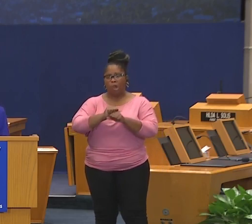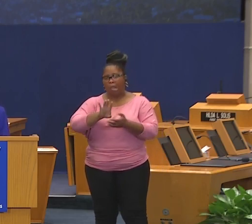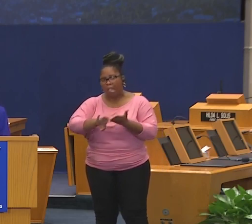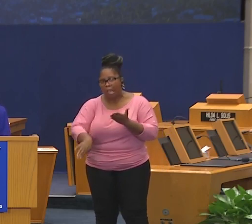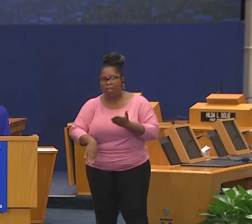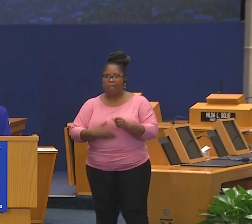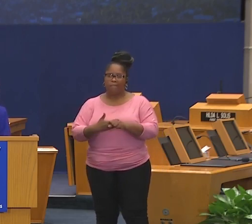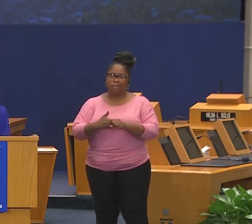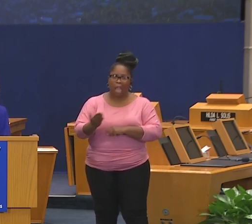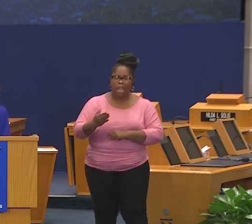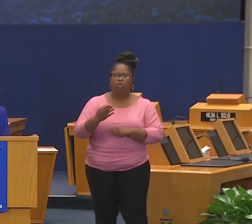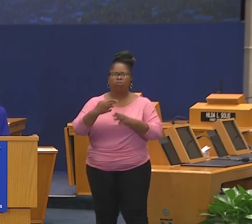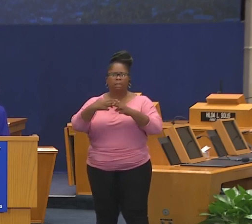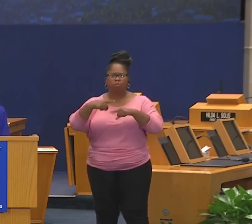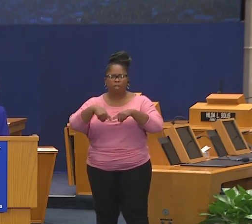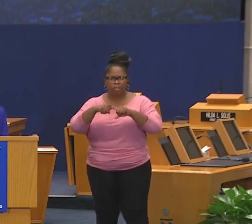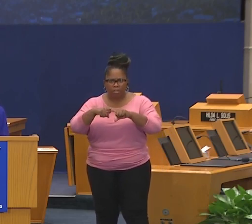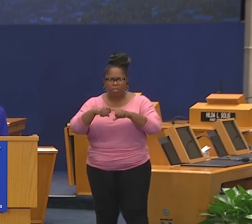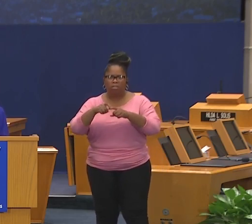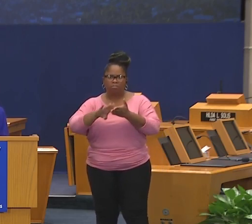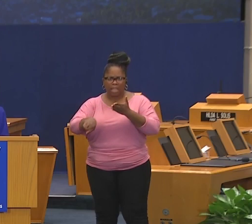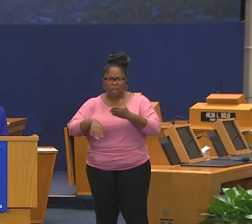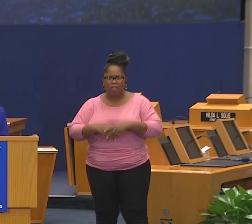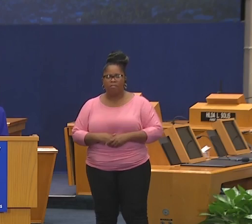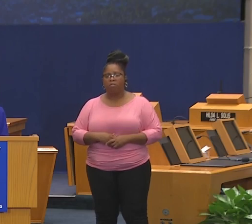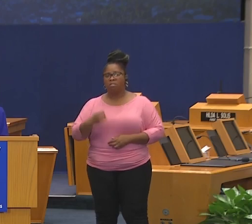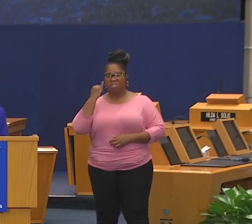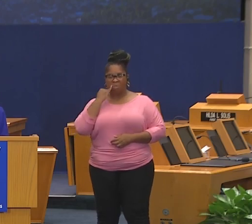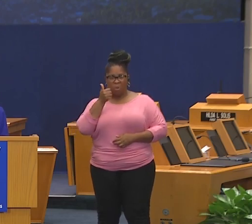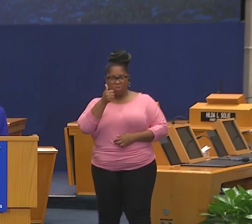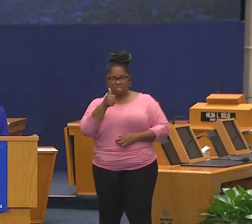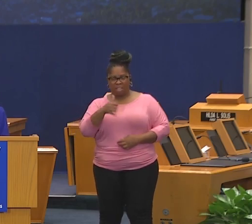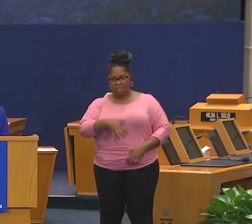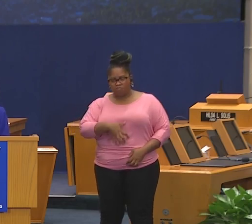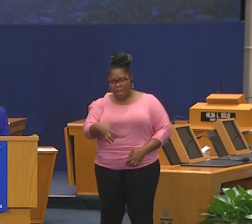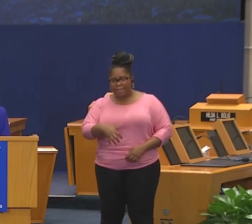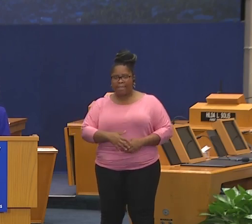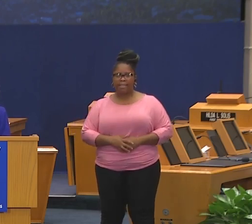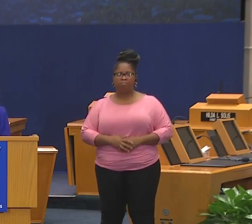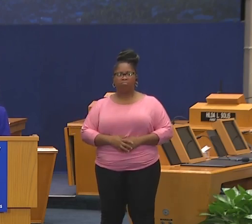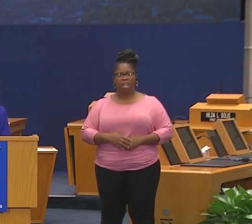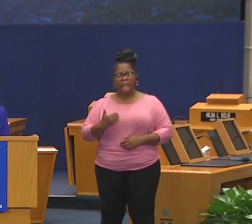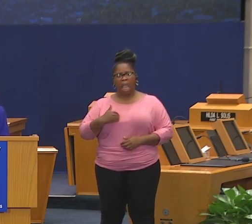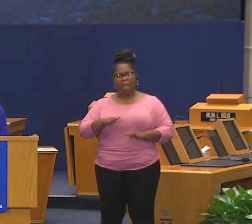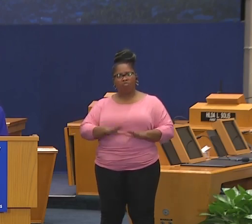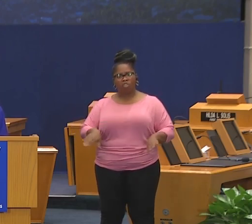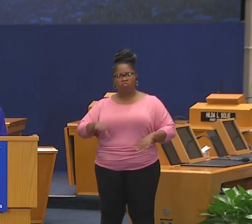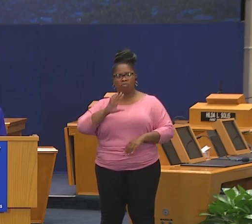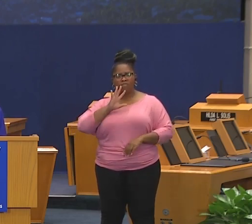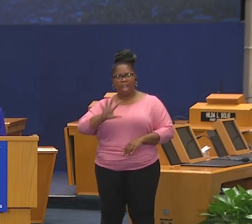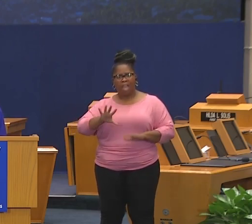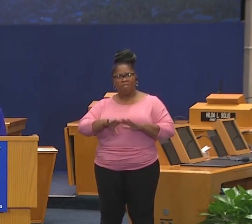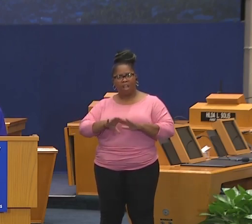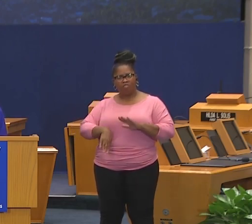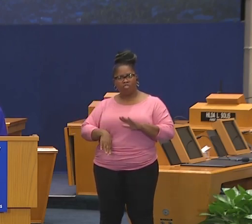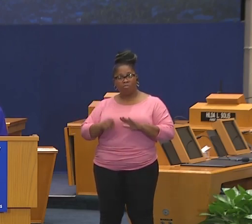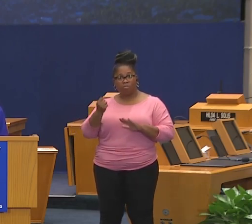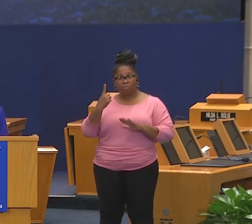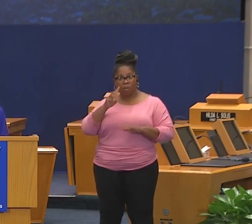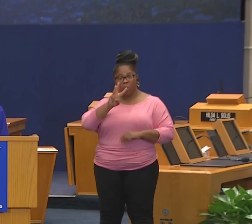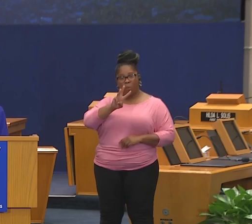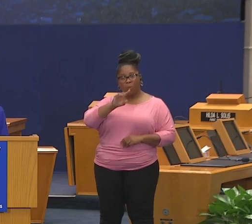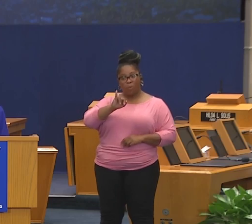been furloughed from their jobs, and you're pregnant or you have a child under 5, I want to make sure people know that the WIC